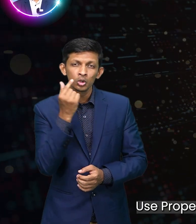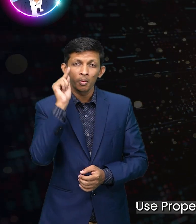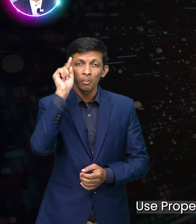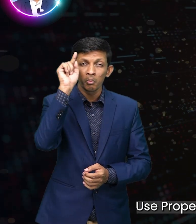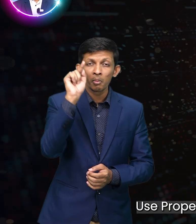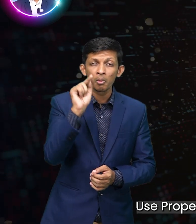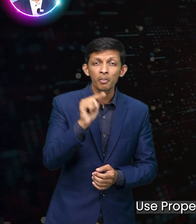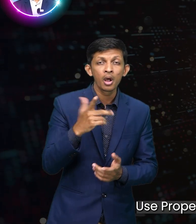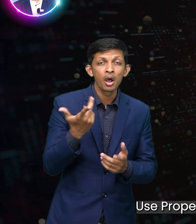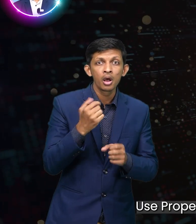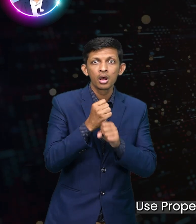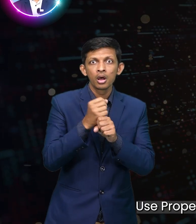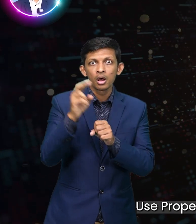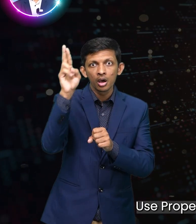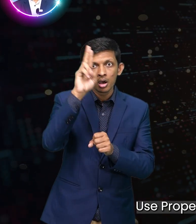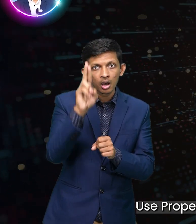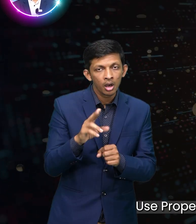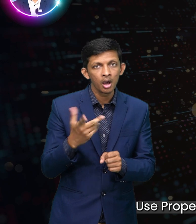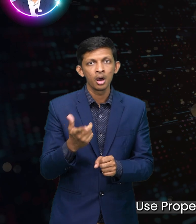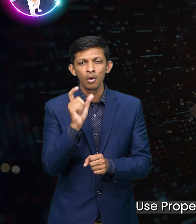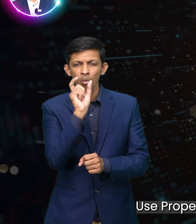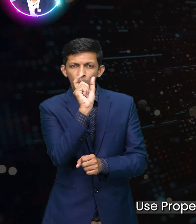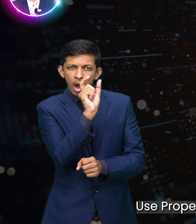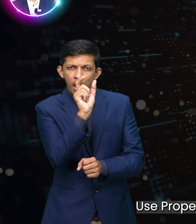Use proper grammar and spelling.